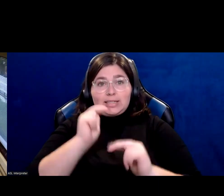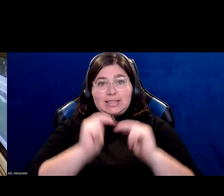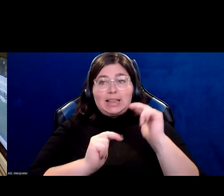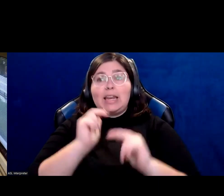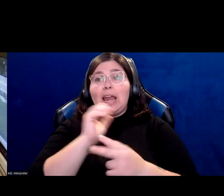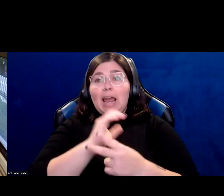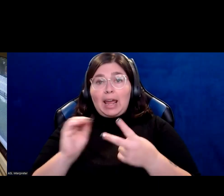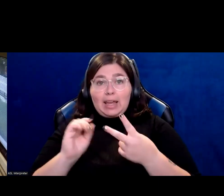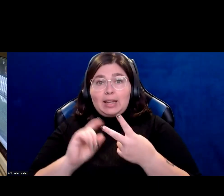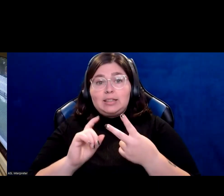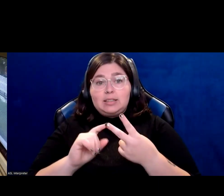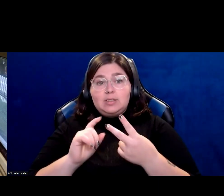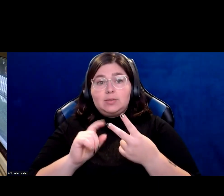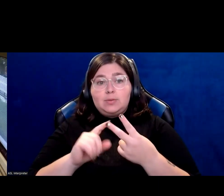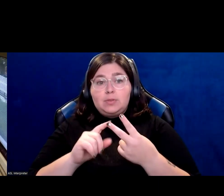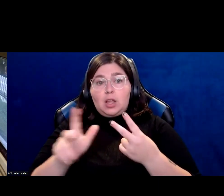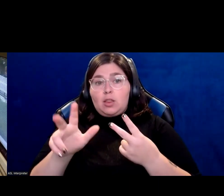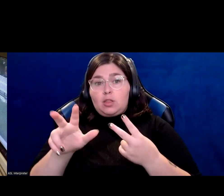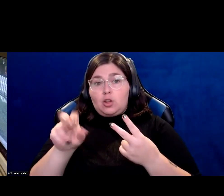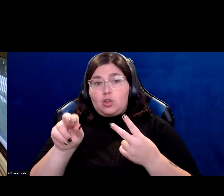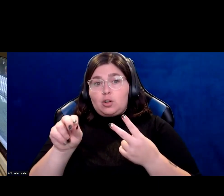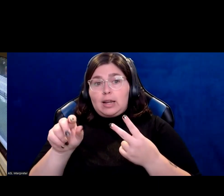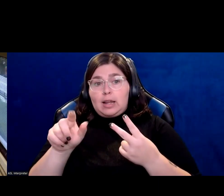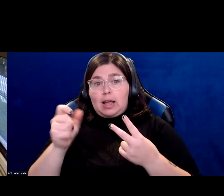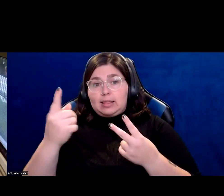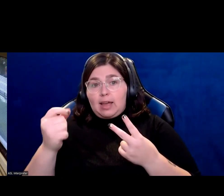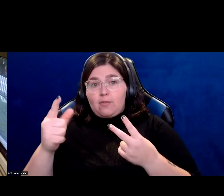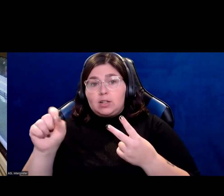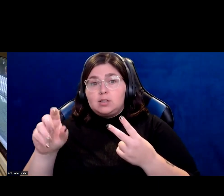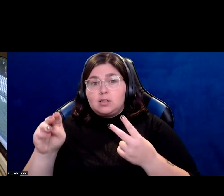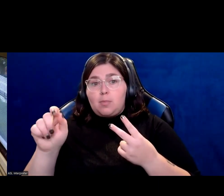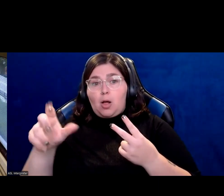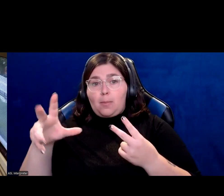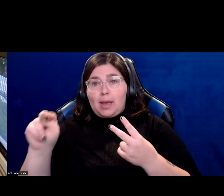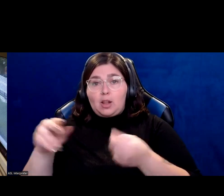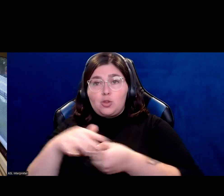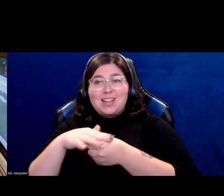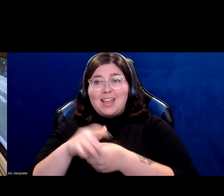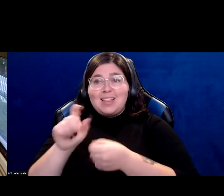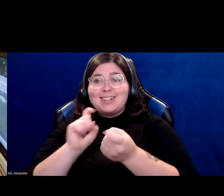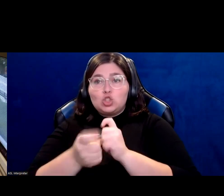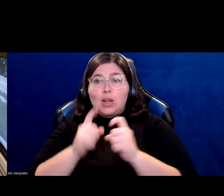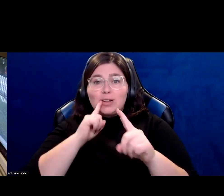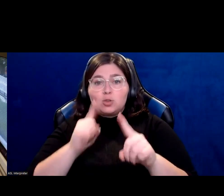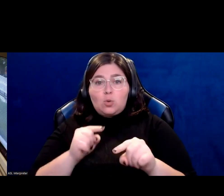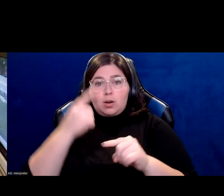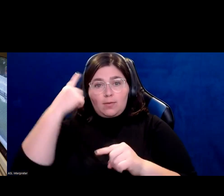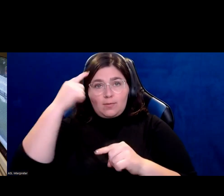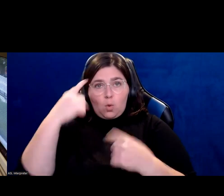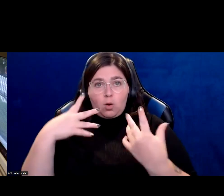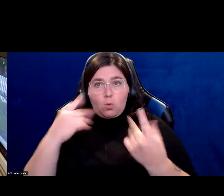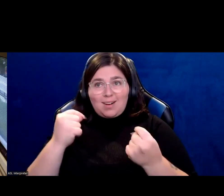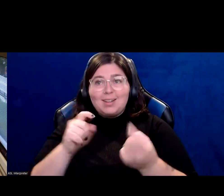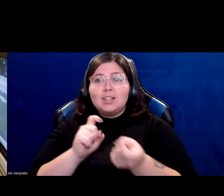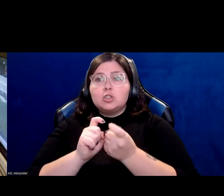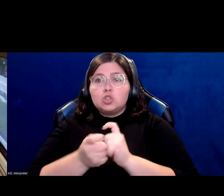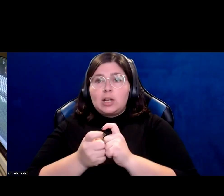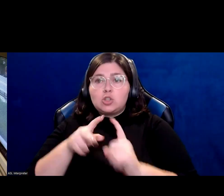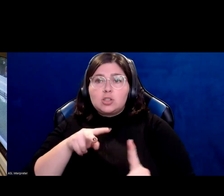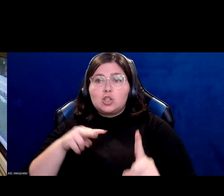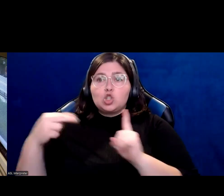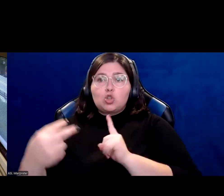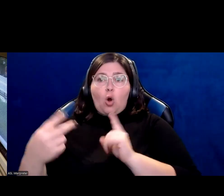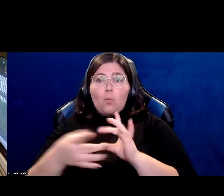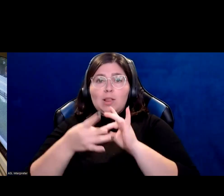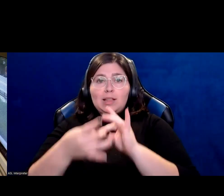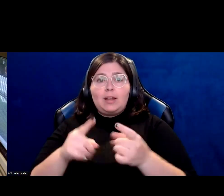well as the 3011 Smallman location. And this change order is primarily changes in scope related